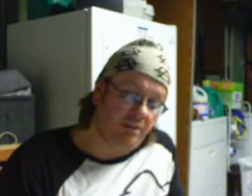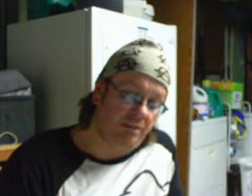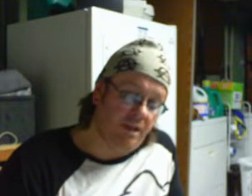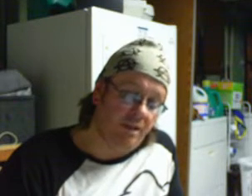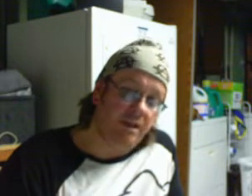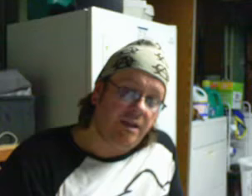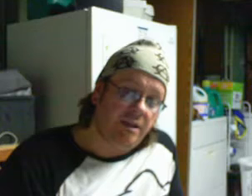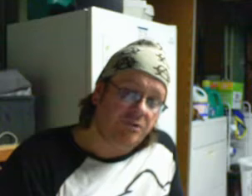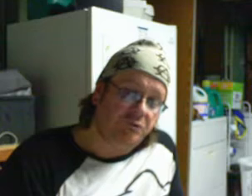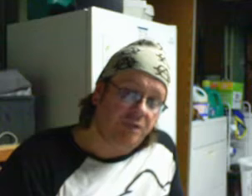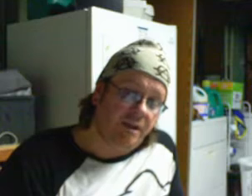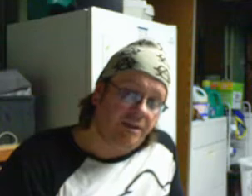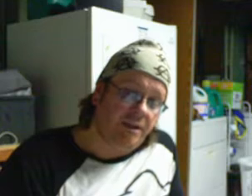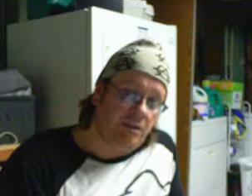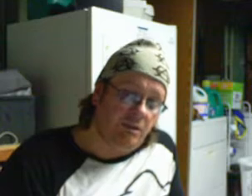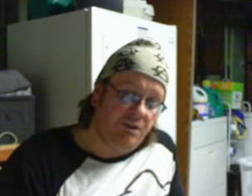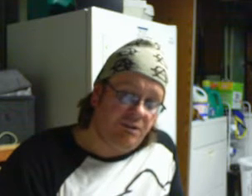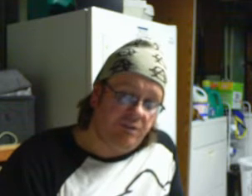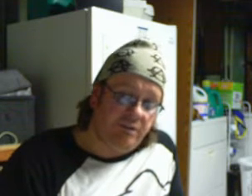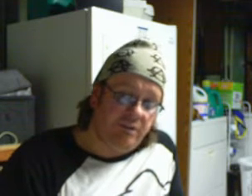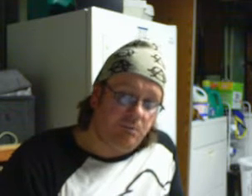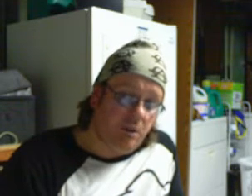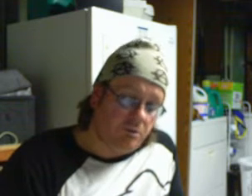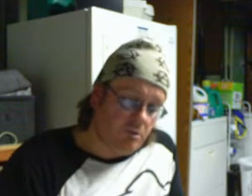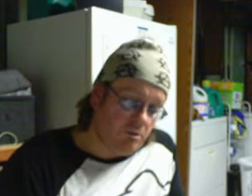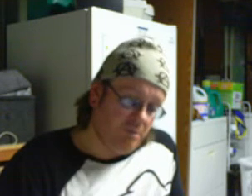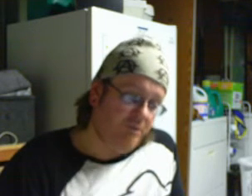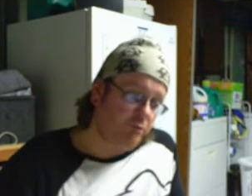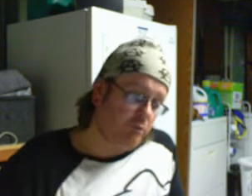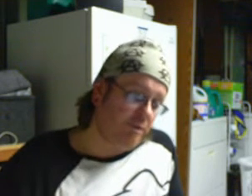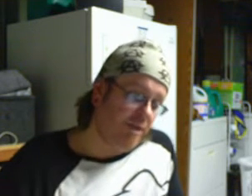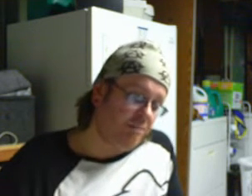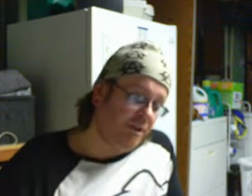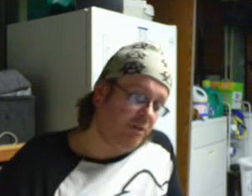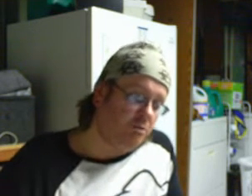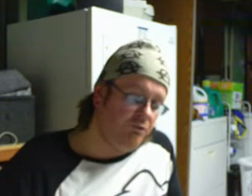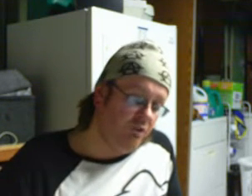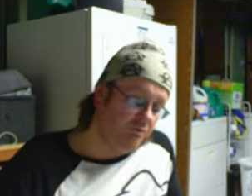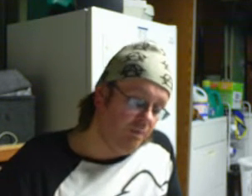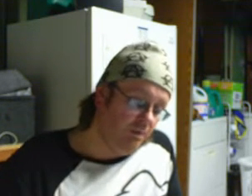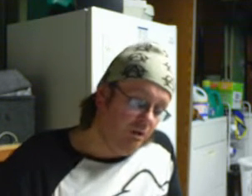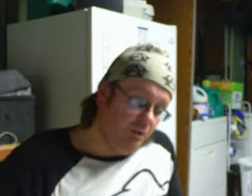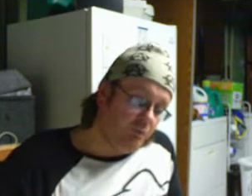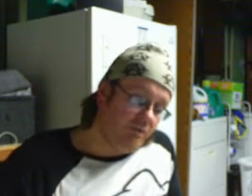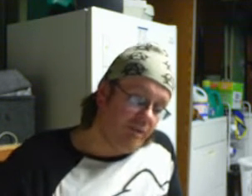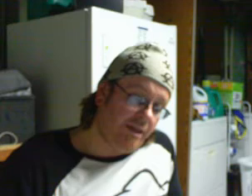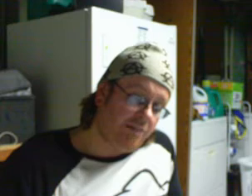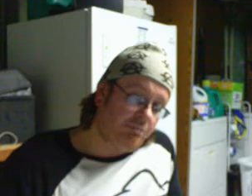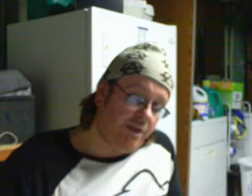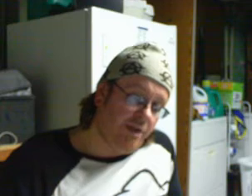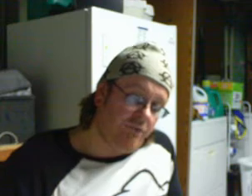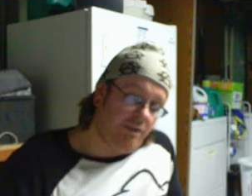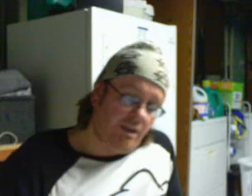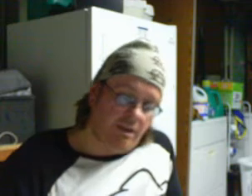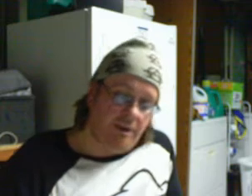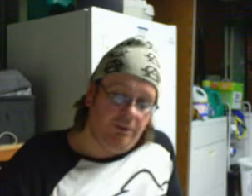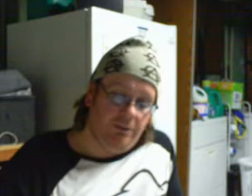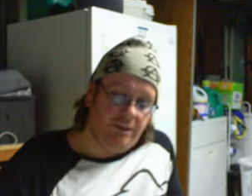said, and do not kill. She is his mother. All of Israel came to hear the judgment which the king had pronounced and held the king in